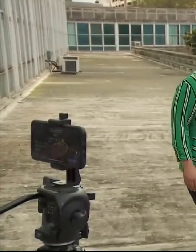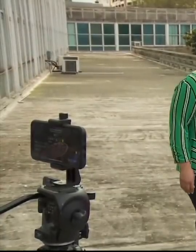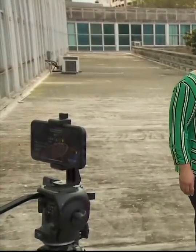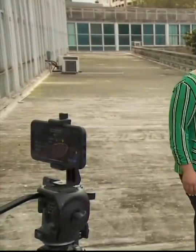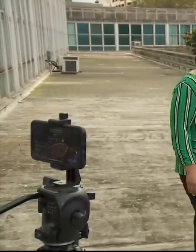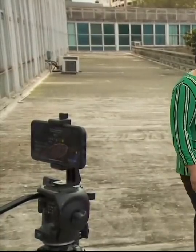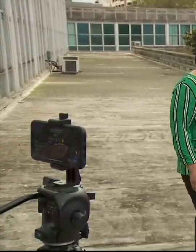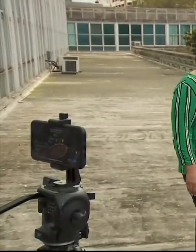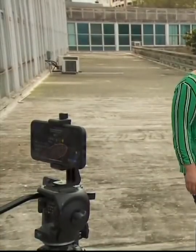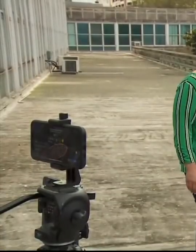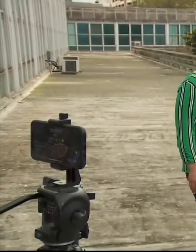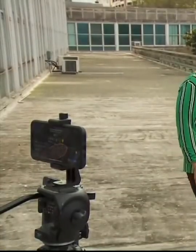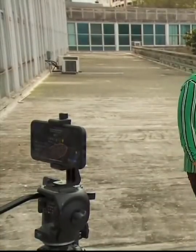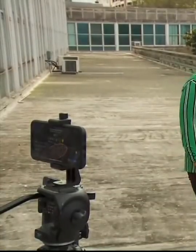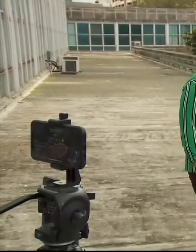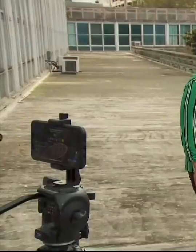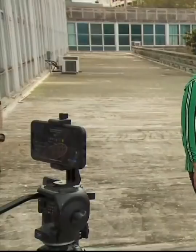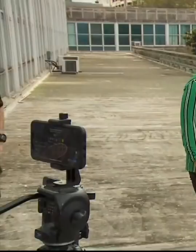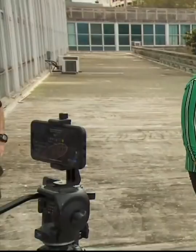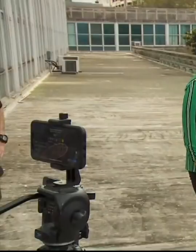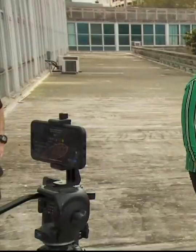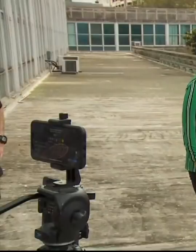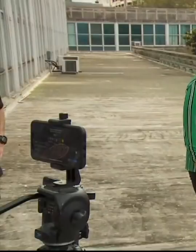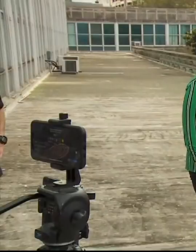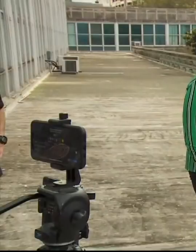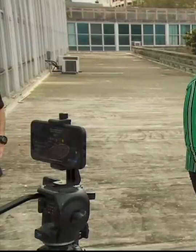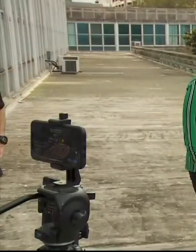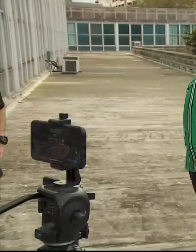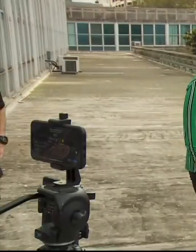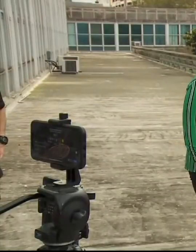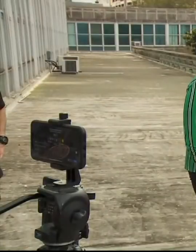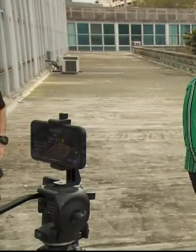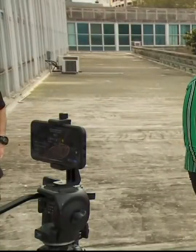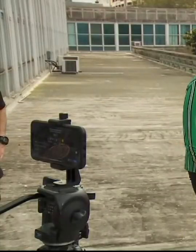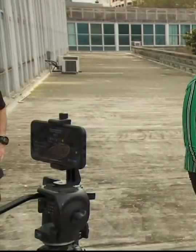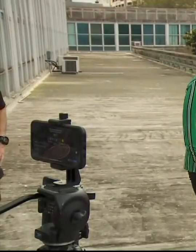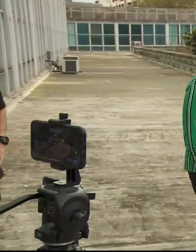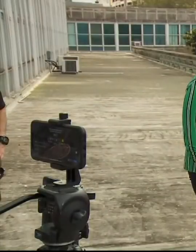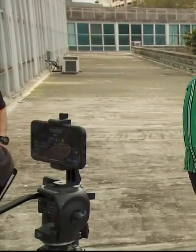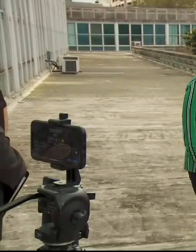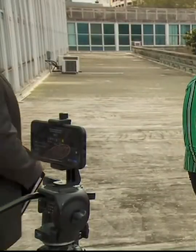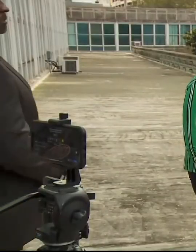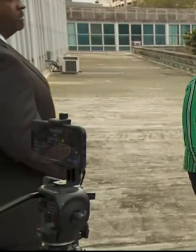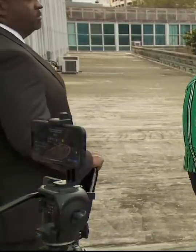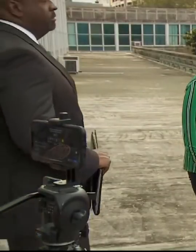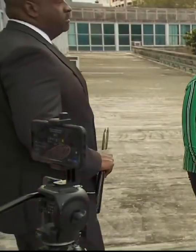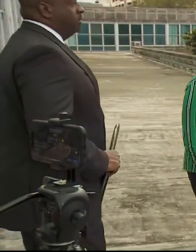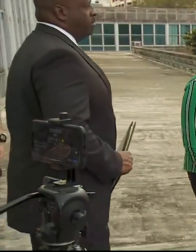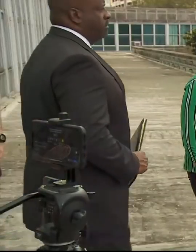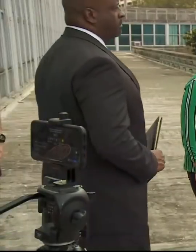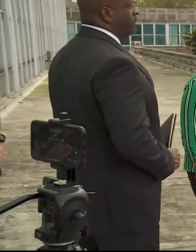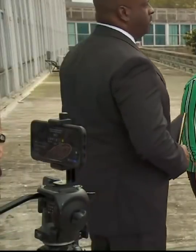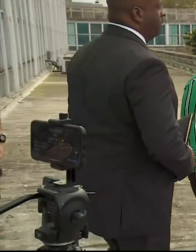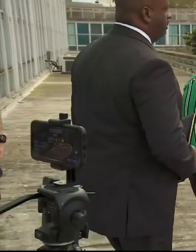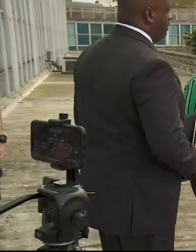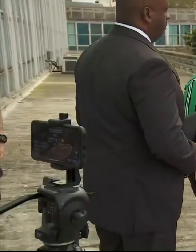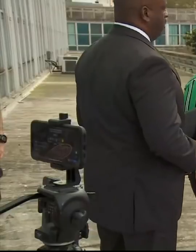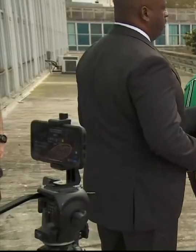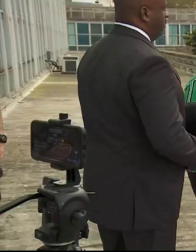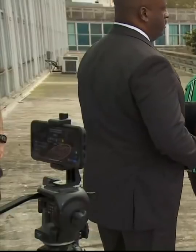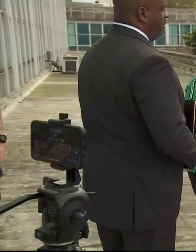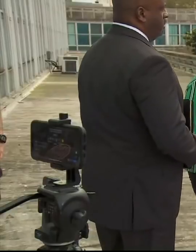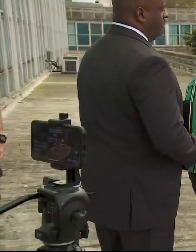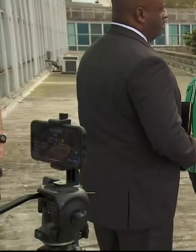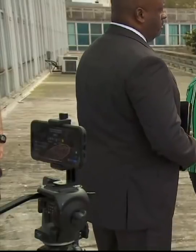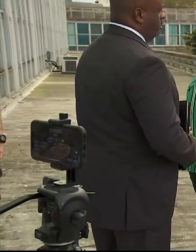we froze spending. Right, right. And so now it just carries into more of the contractual services, and then you start looking at your personnel. So I mean